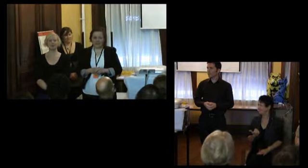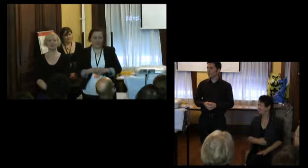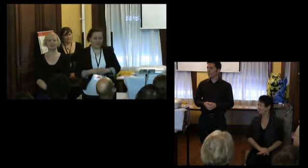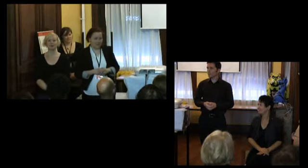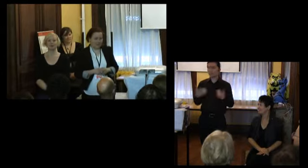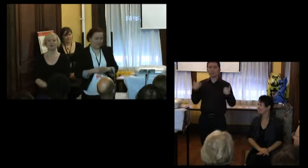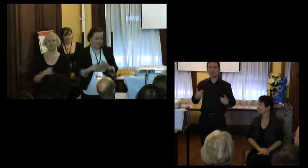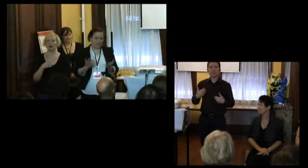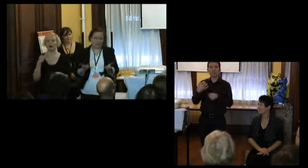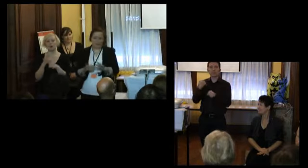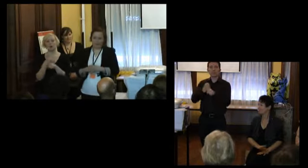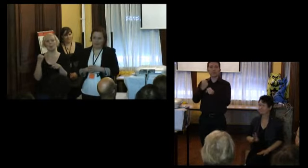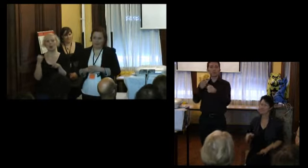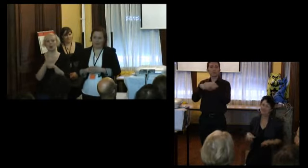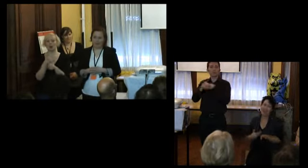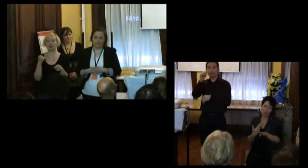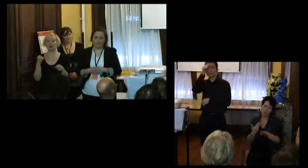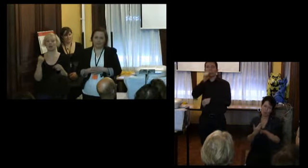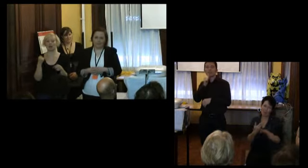and I work at the museum